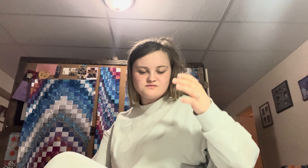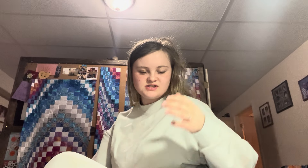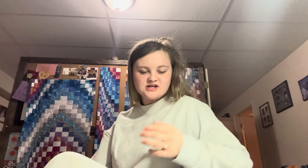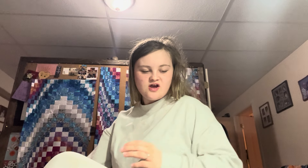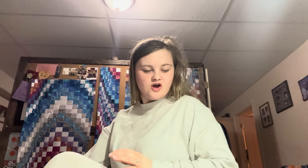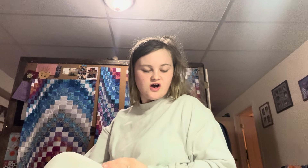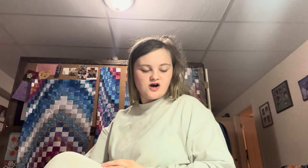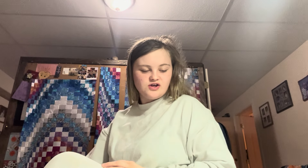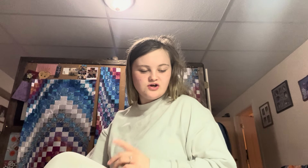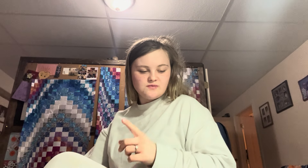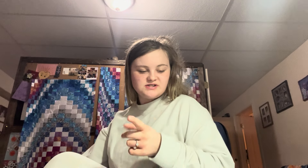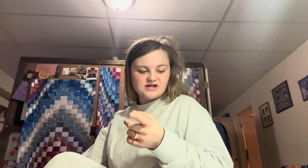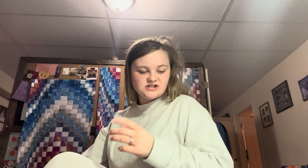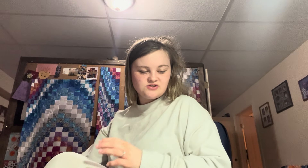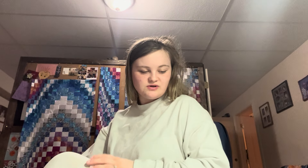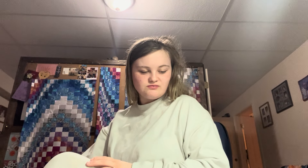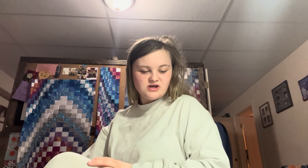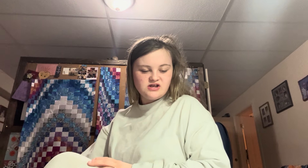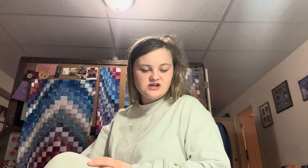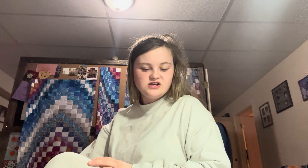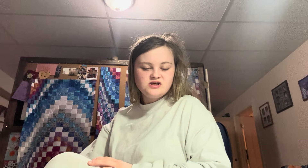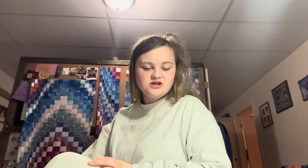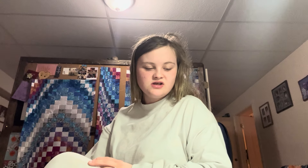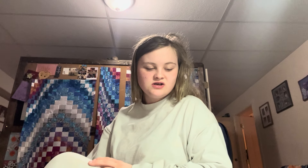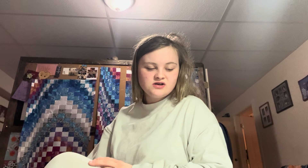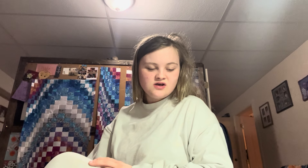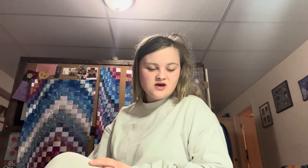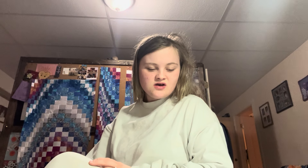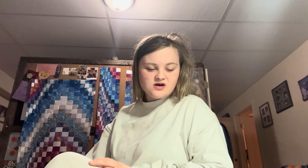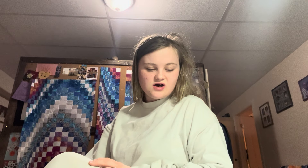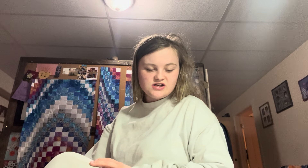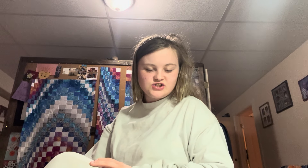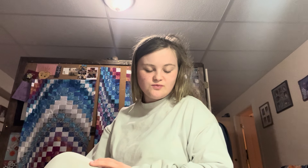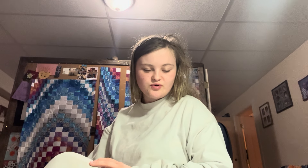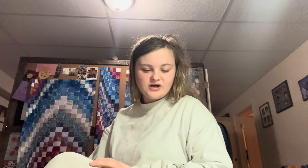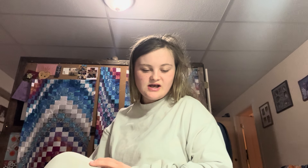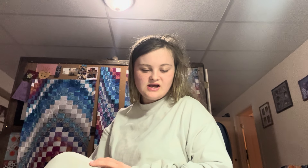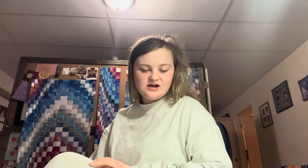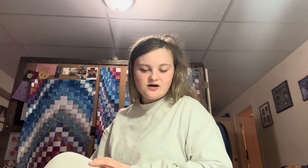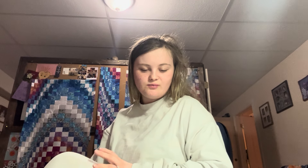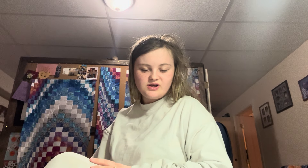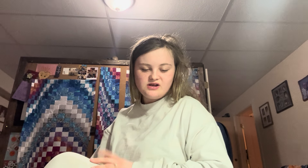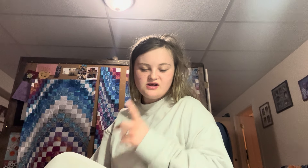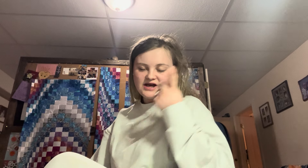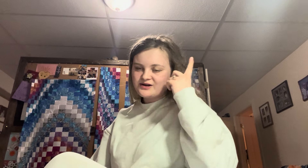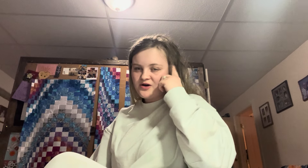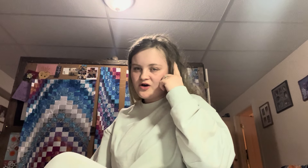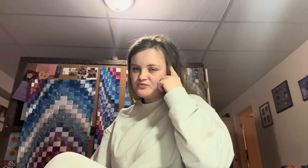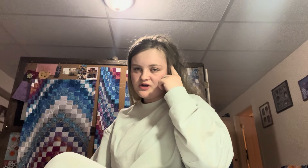victims. Are you obsessed with me 'cause you preyed on me and called me